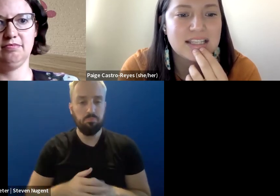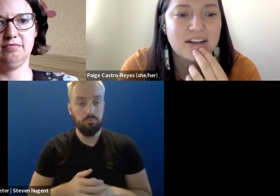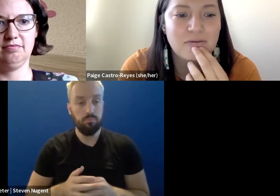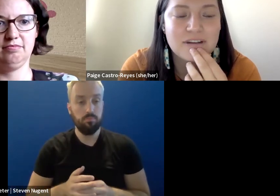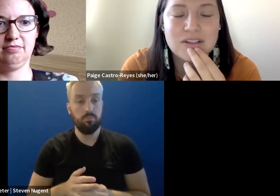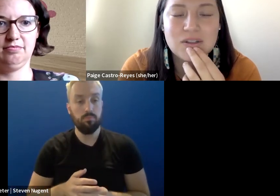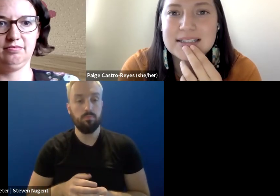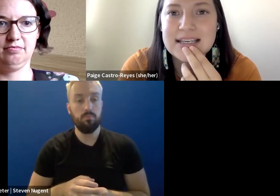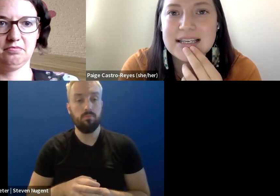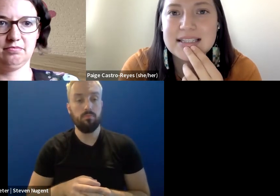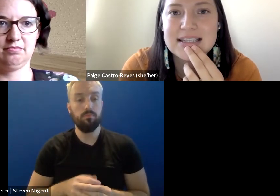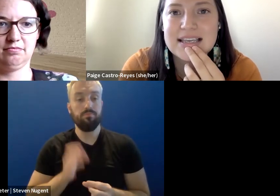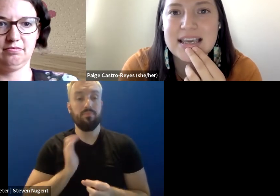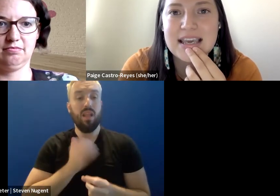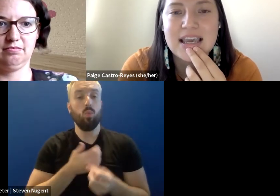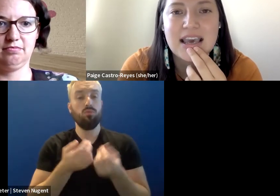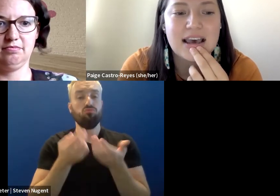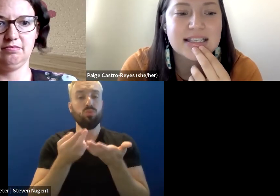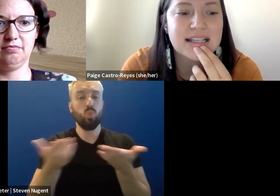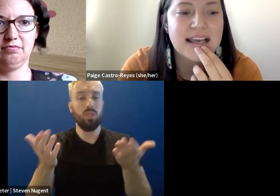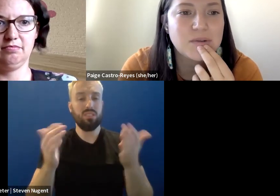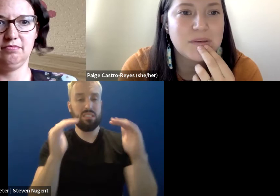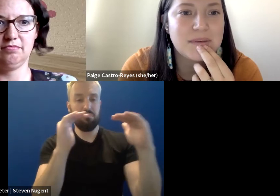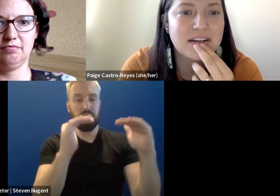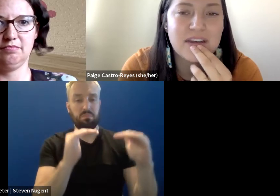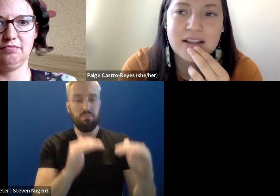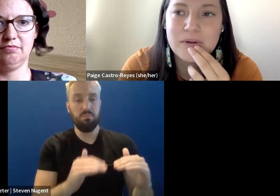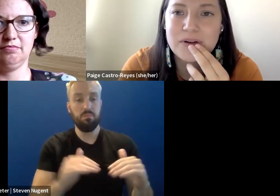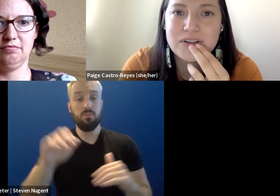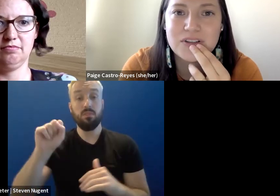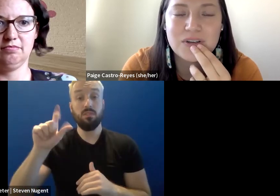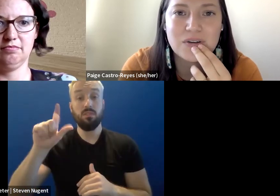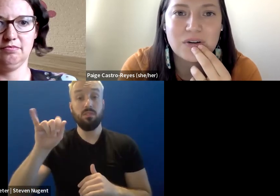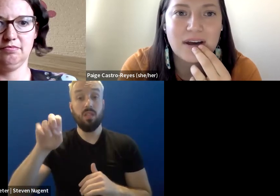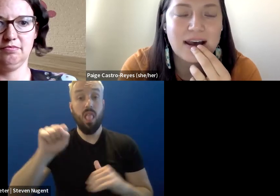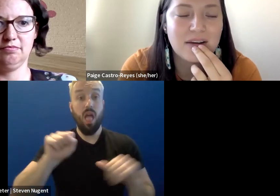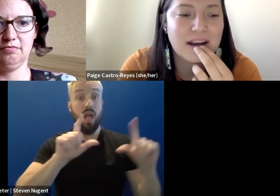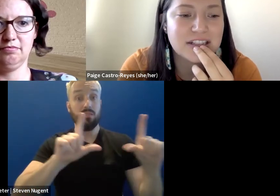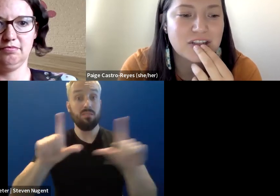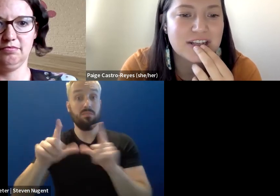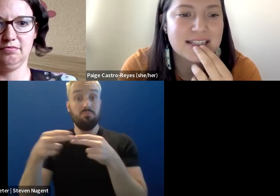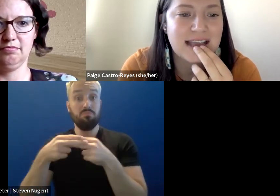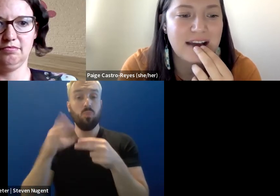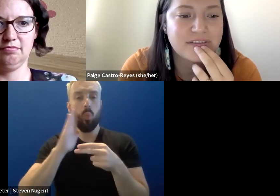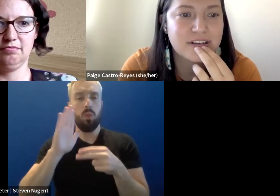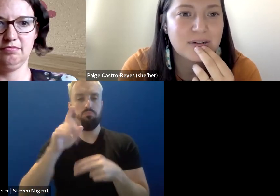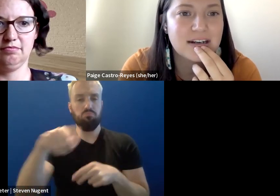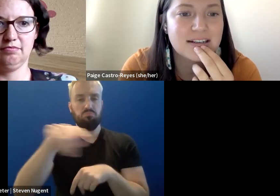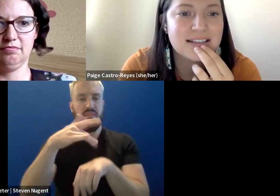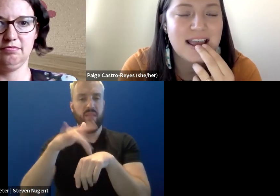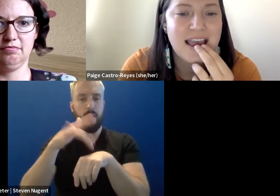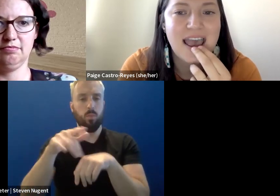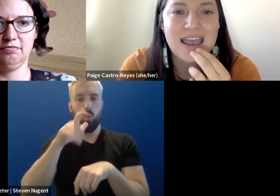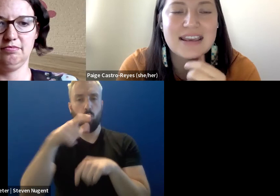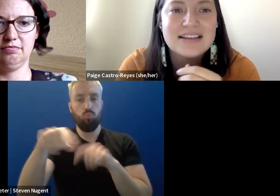And these are our resources. The slides will be made available to registrants